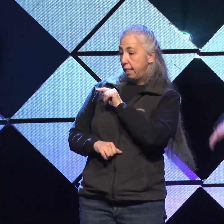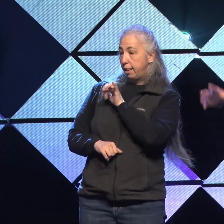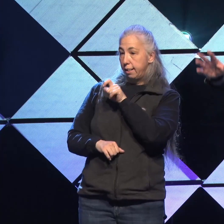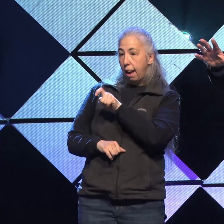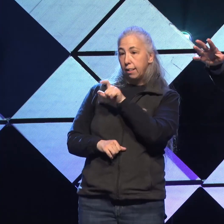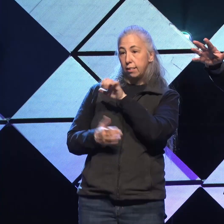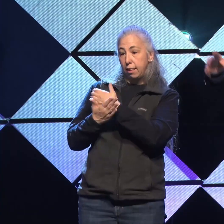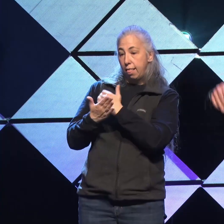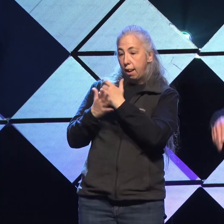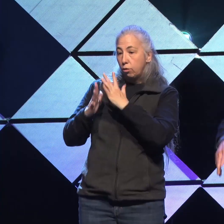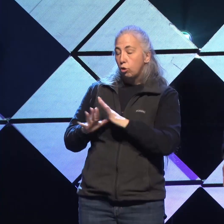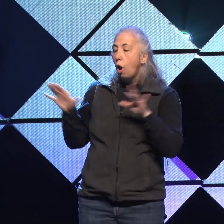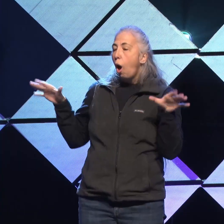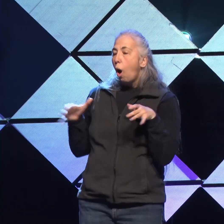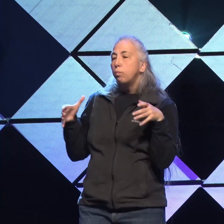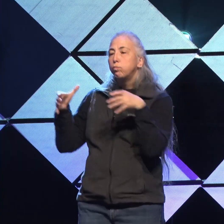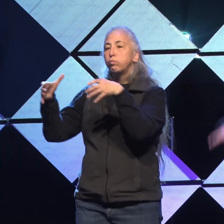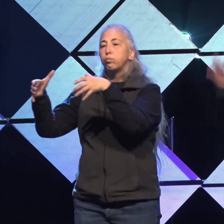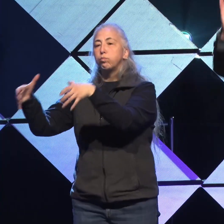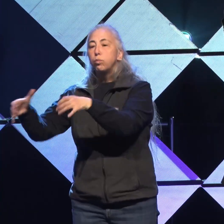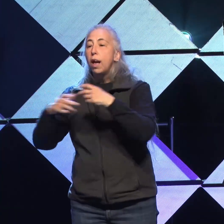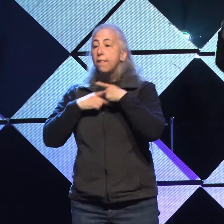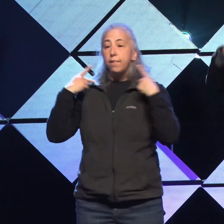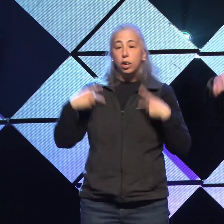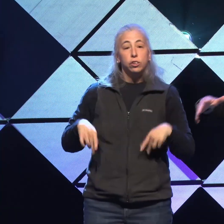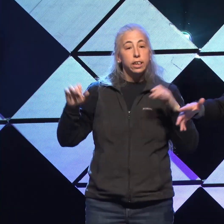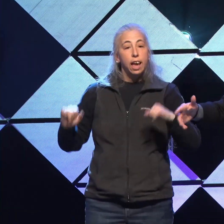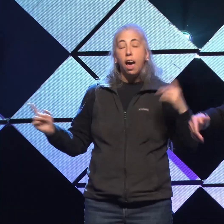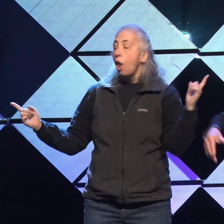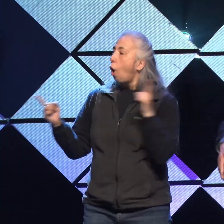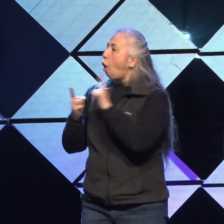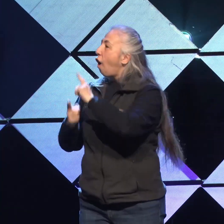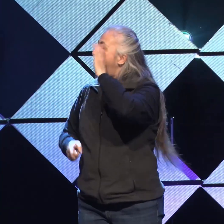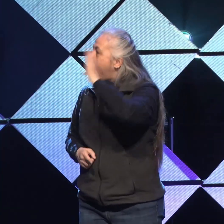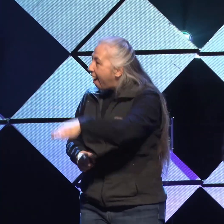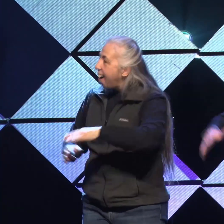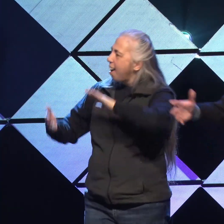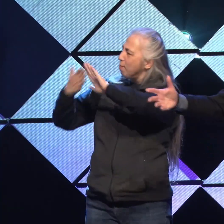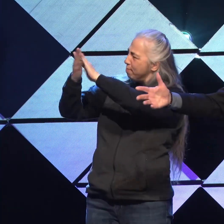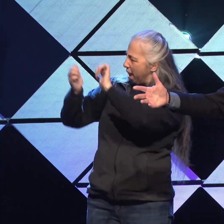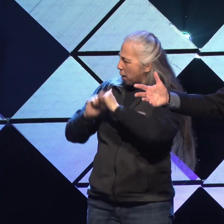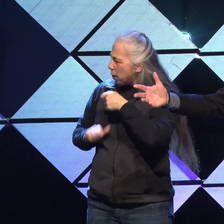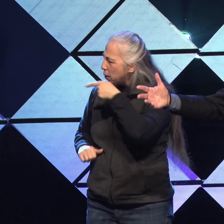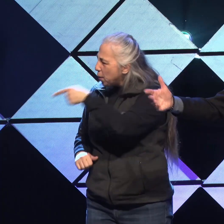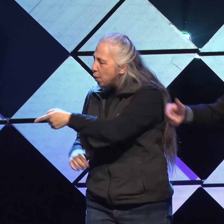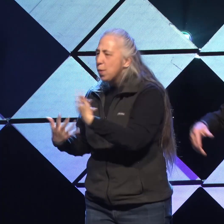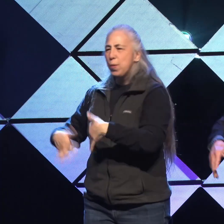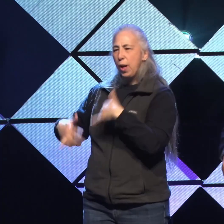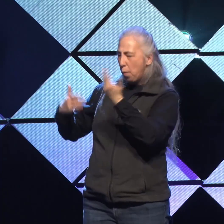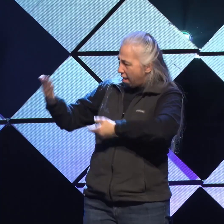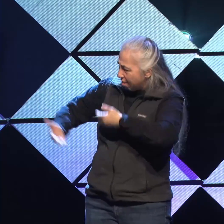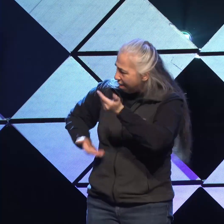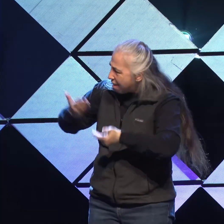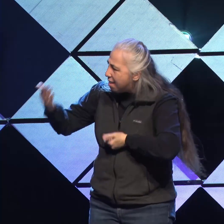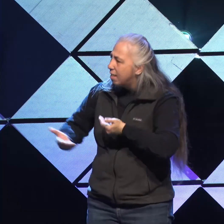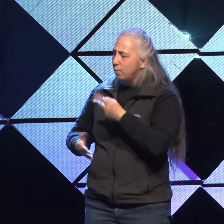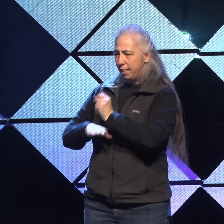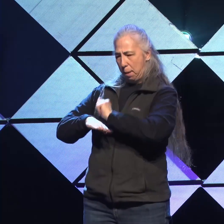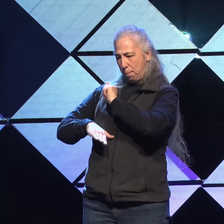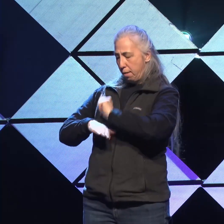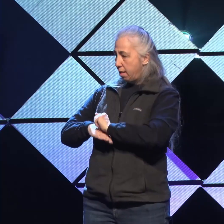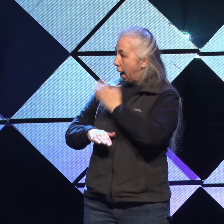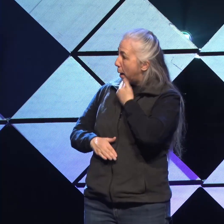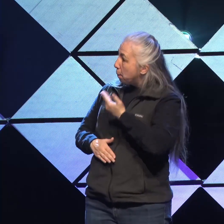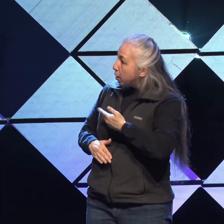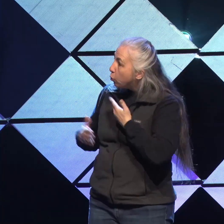then. He could have run right over to him. He could have given him a high five. He could have said, man, welcome. So glad you're